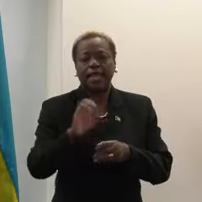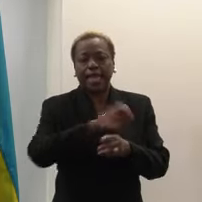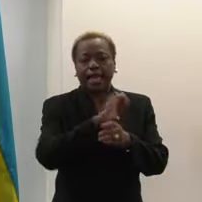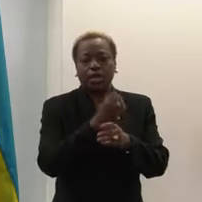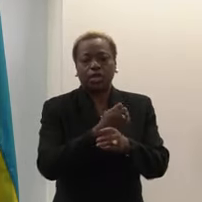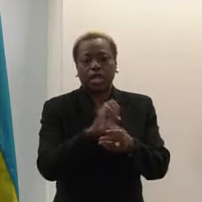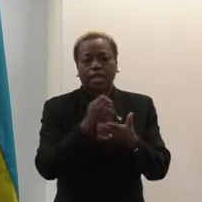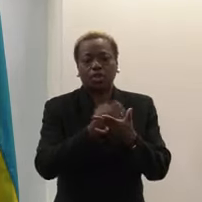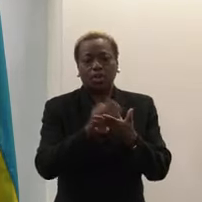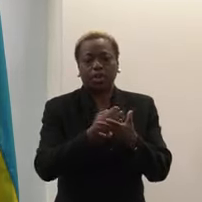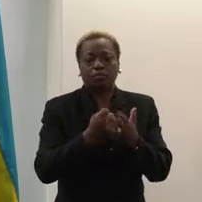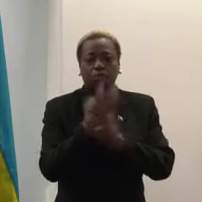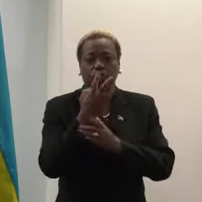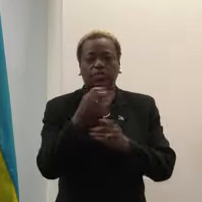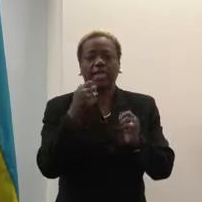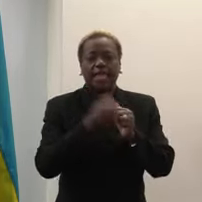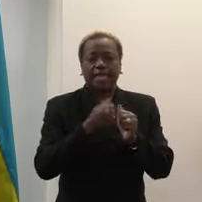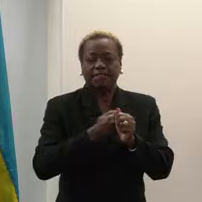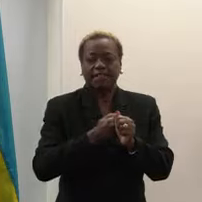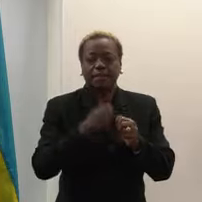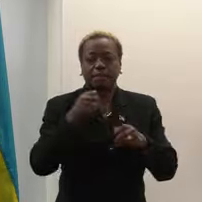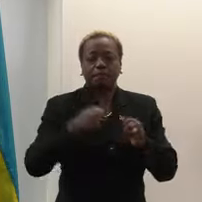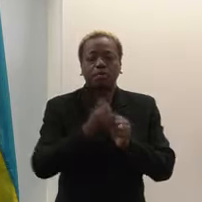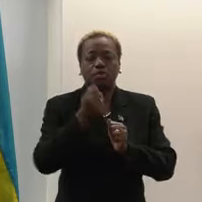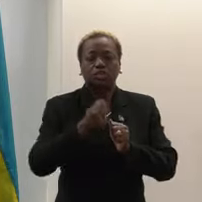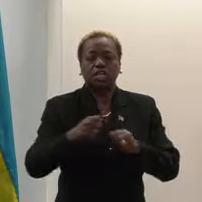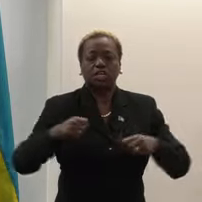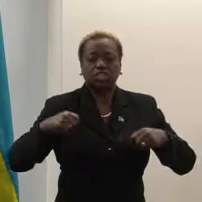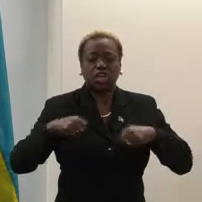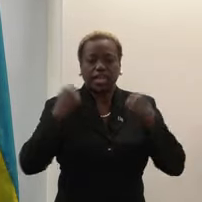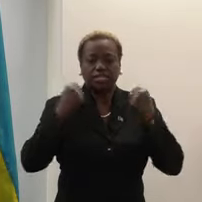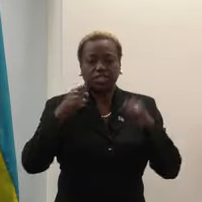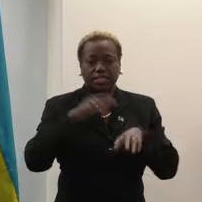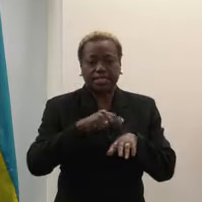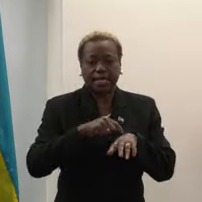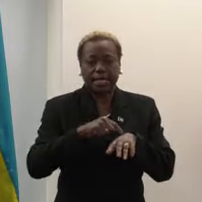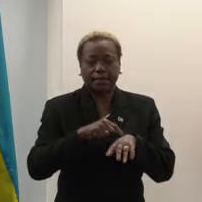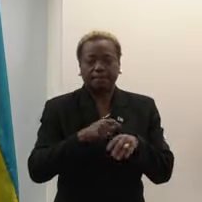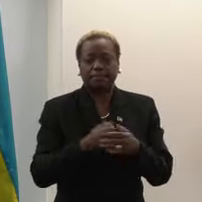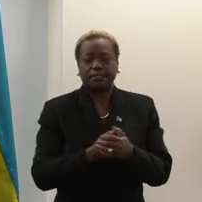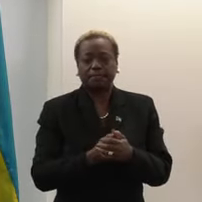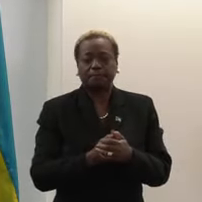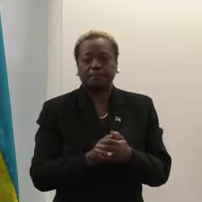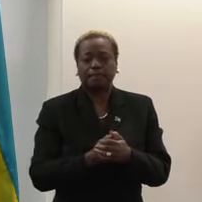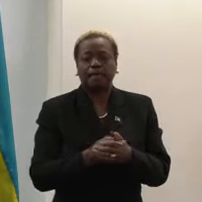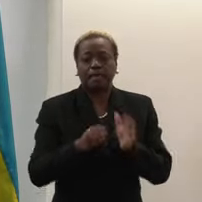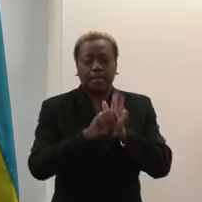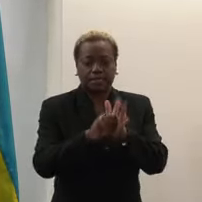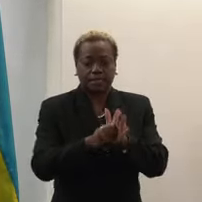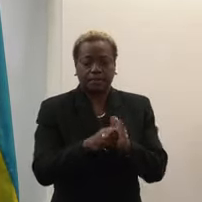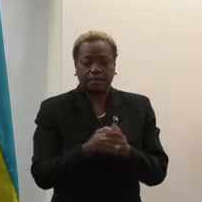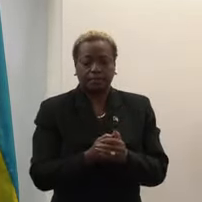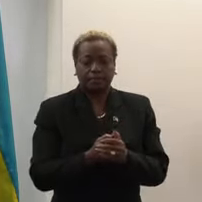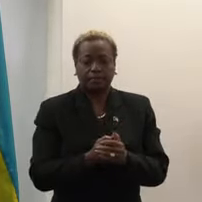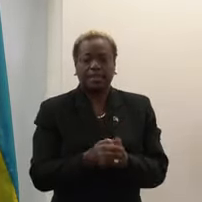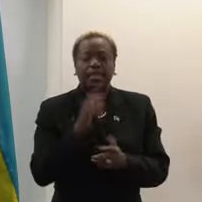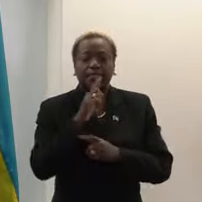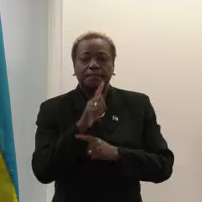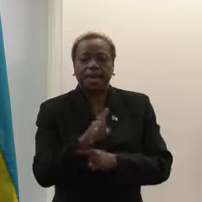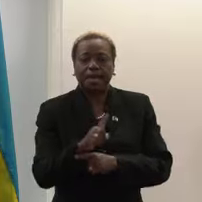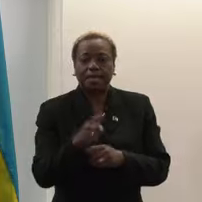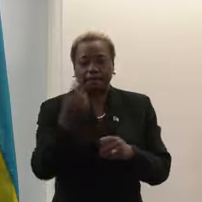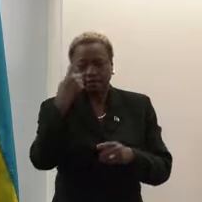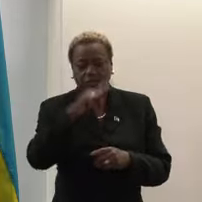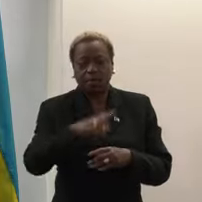in the most challenging times, there exist opportunities. For example, the demand for